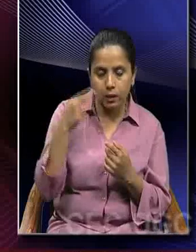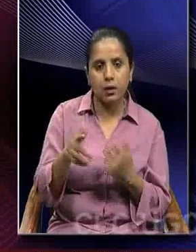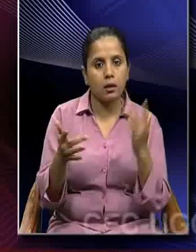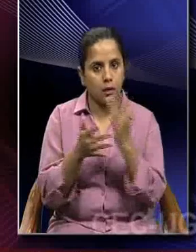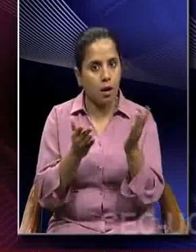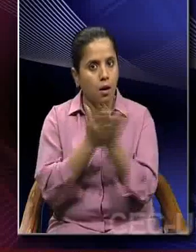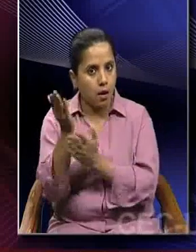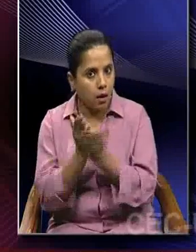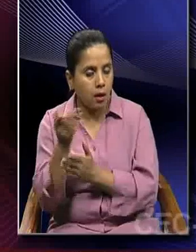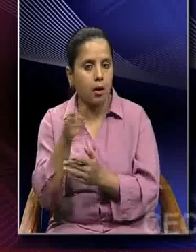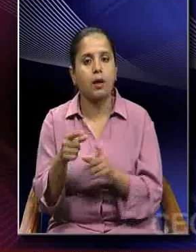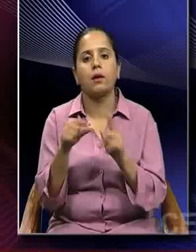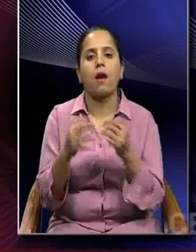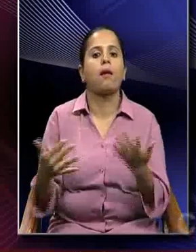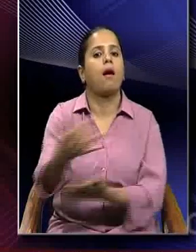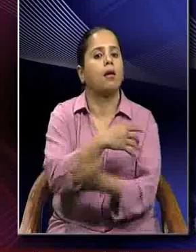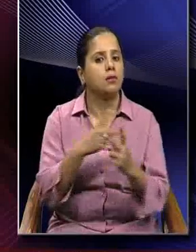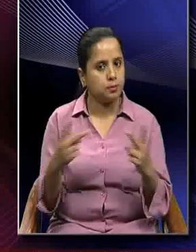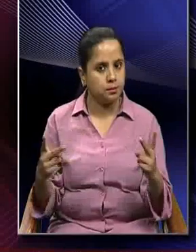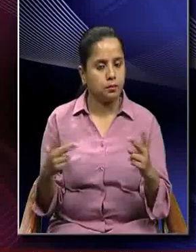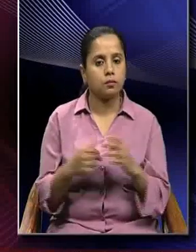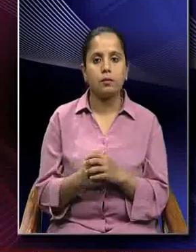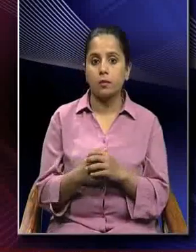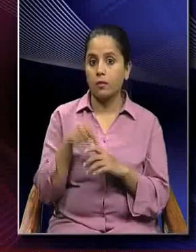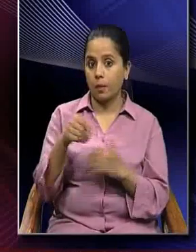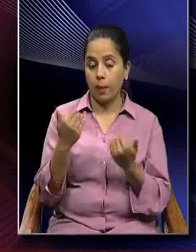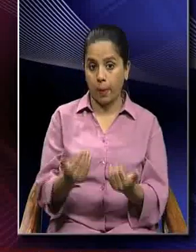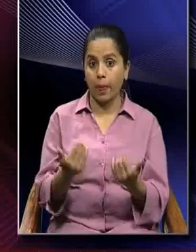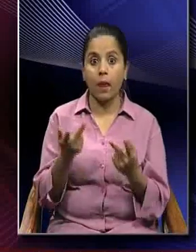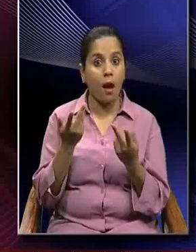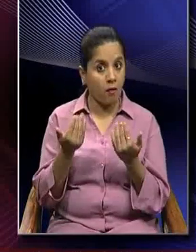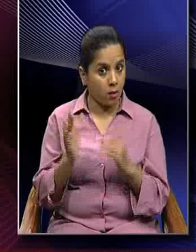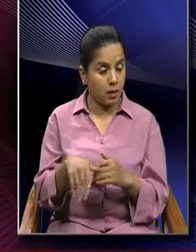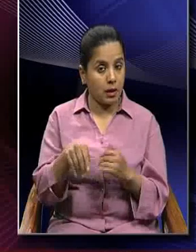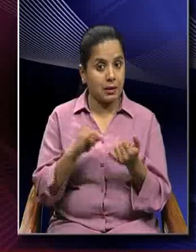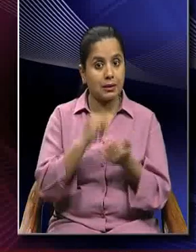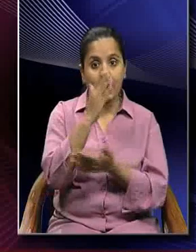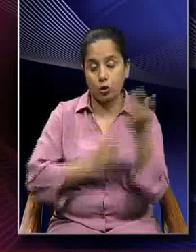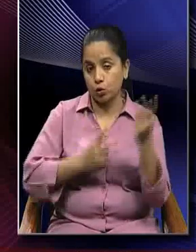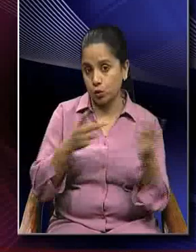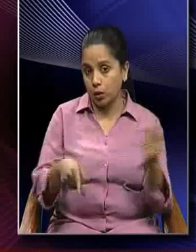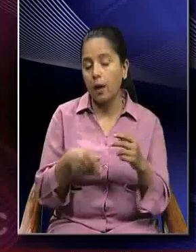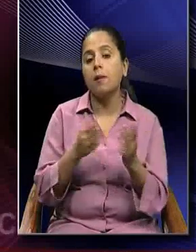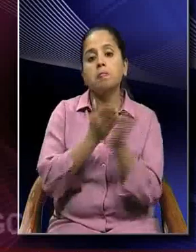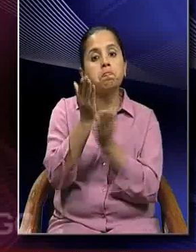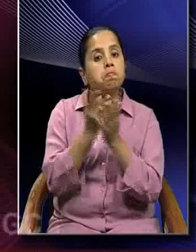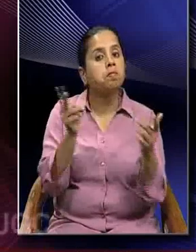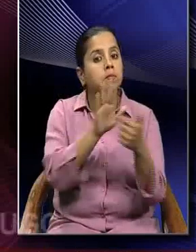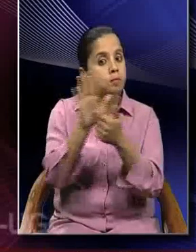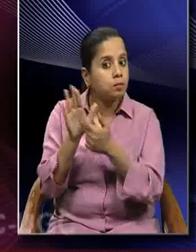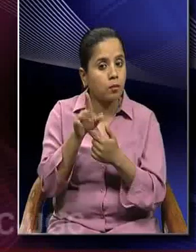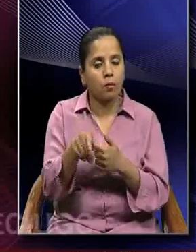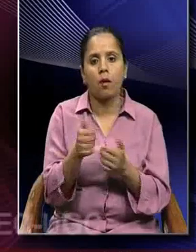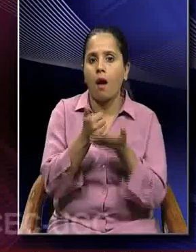techniques of data collection. The present section on methodological orientation to research would help